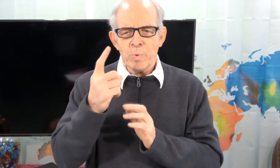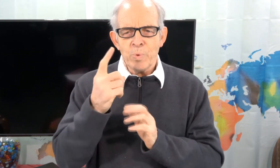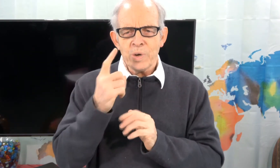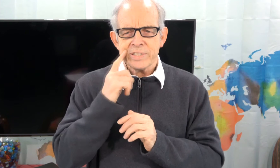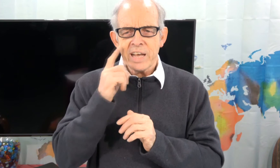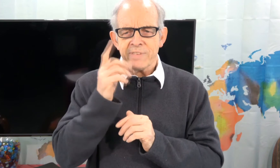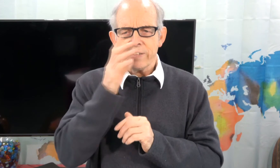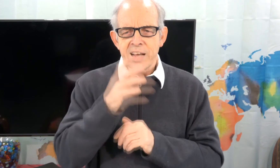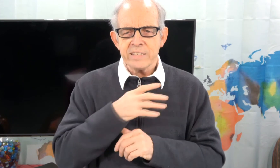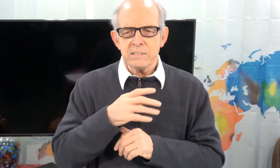What that lady?